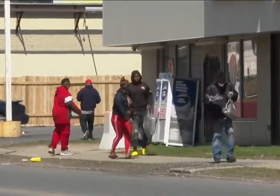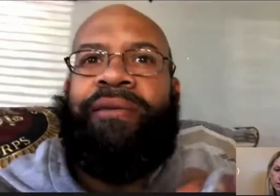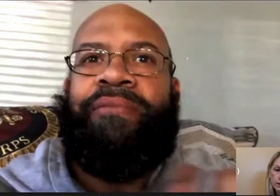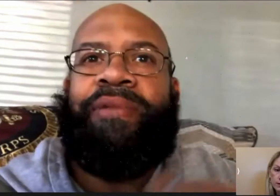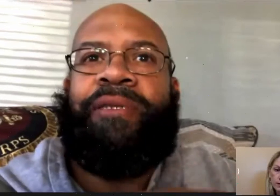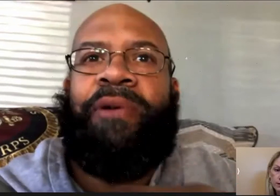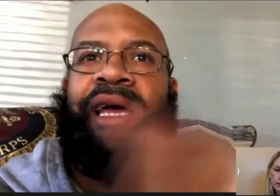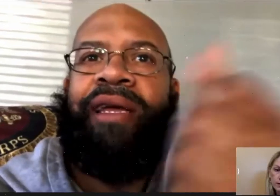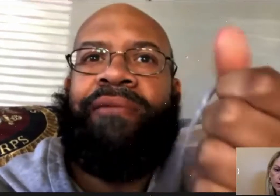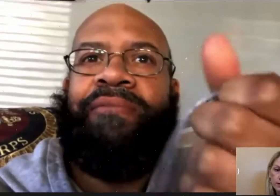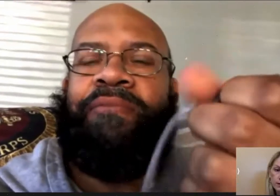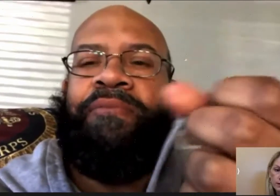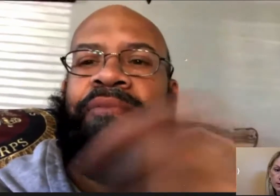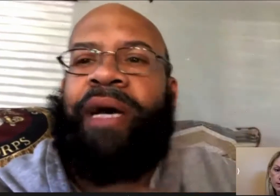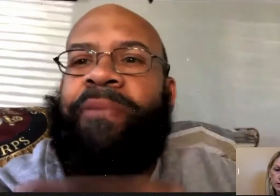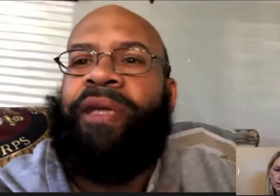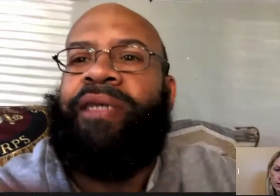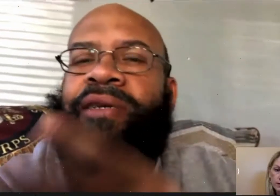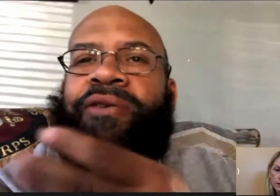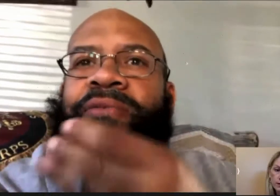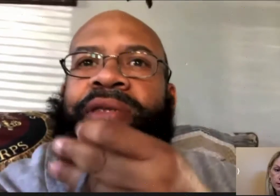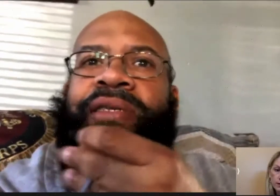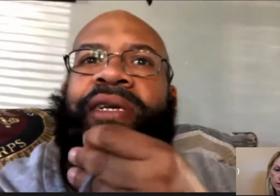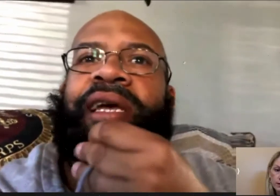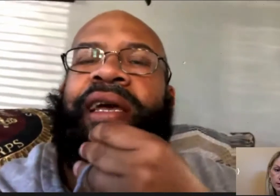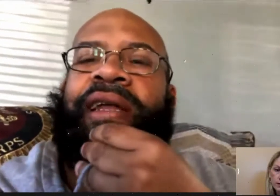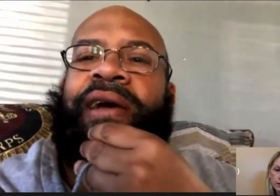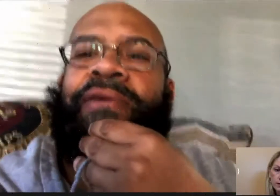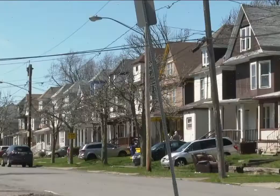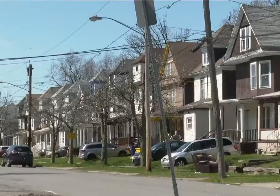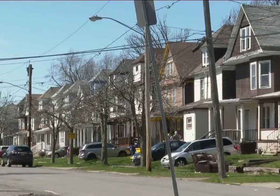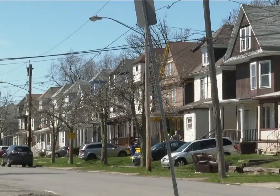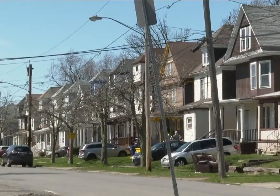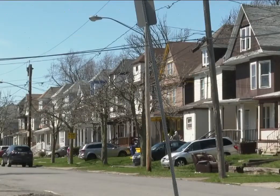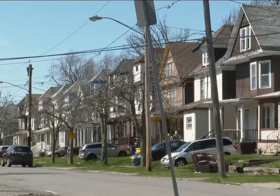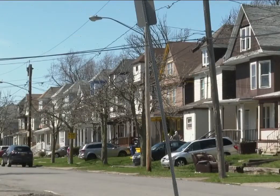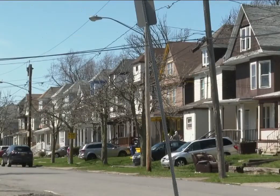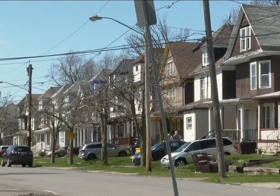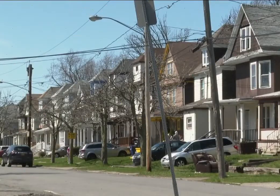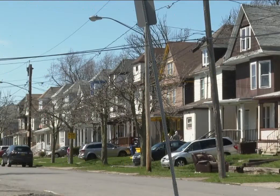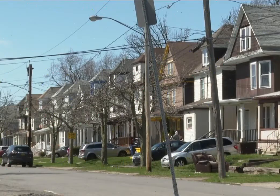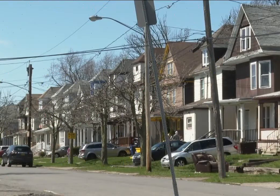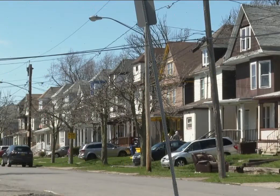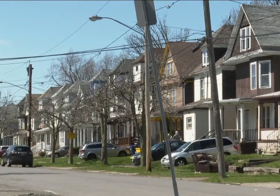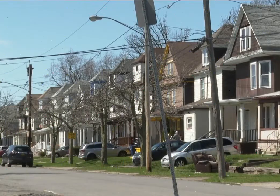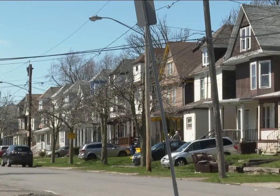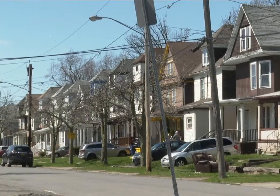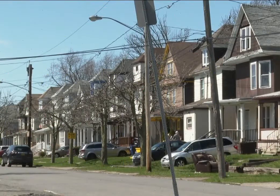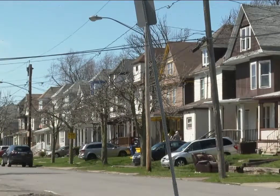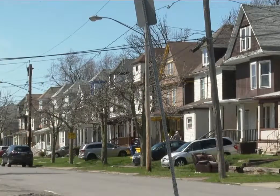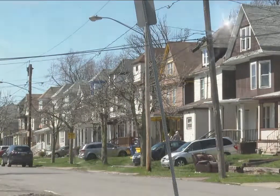see sporadic population groups just sitting hanging out. In Buffalo, Allie Tuohy, 7 Eyewitness News.